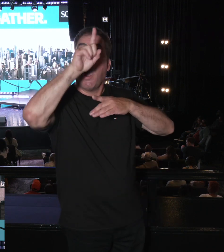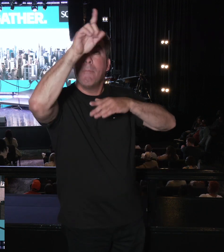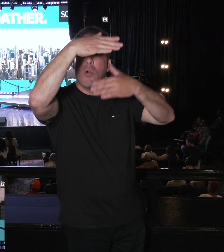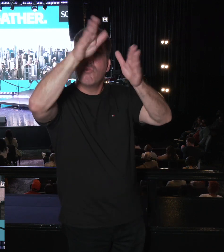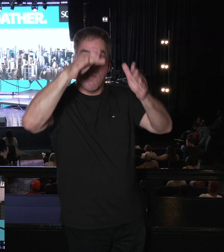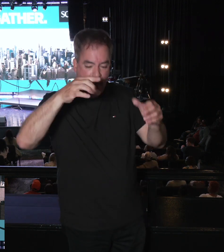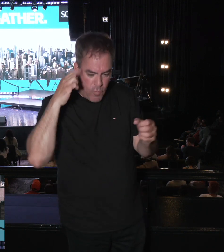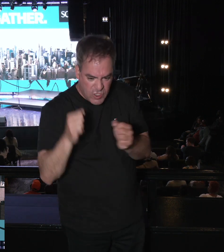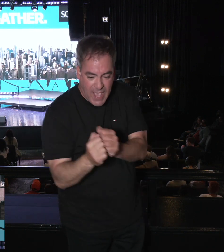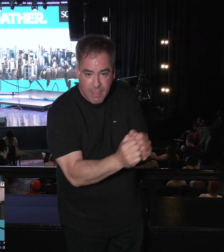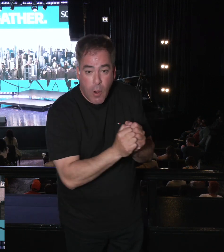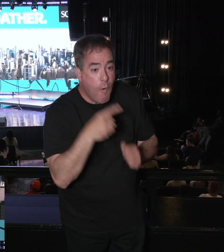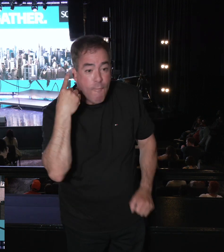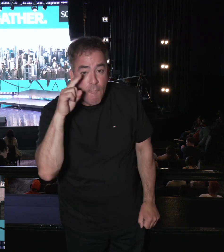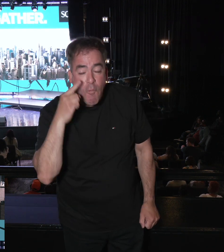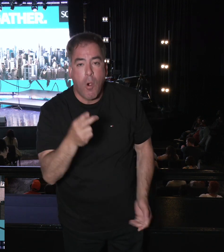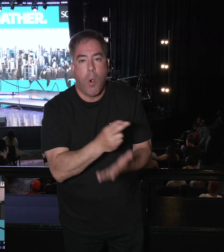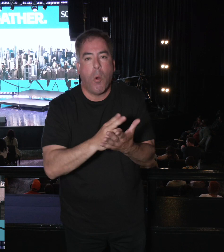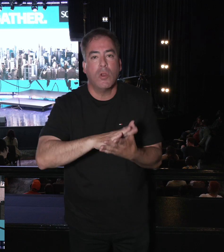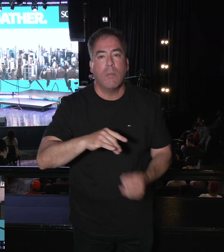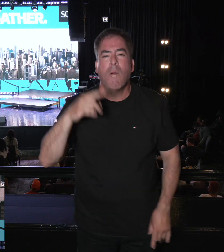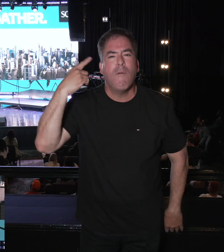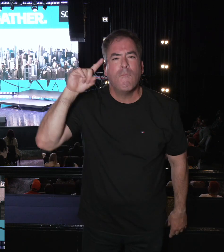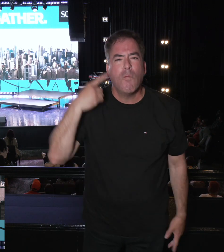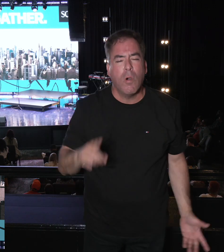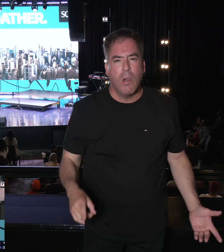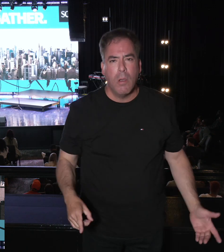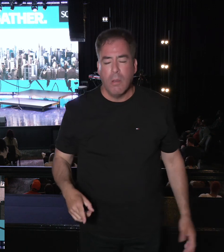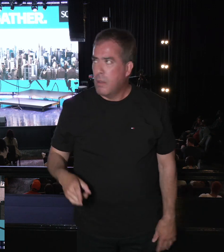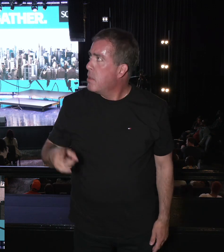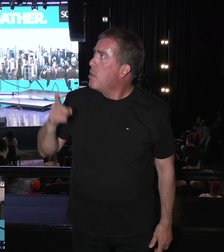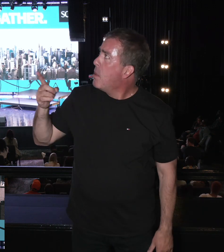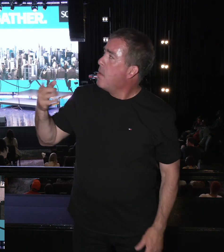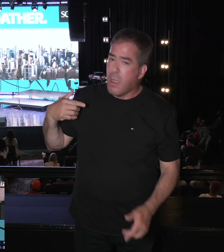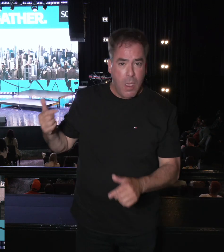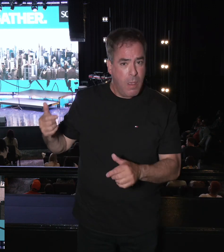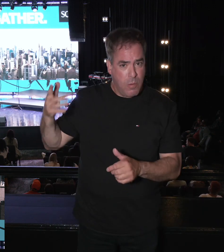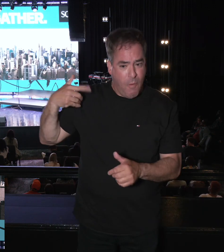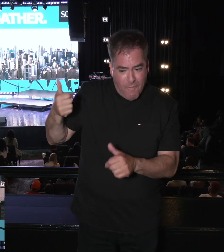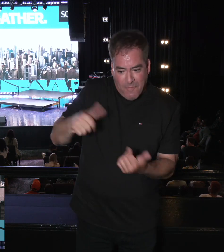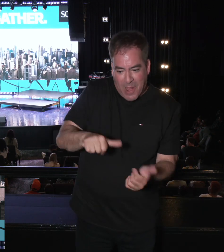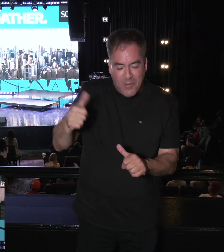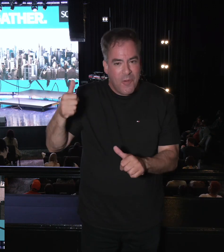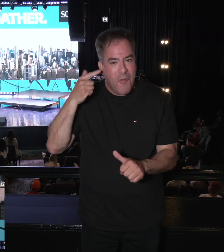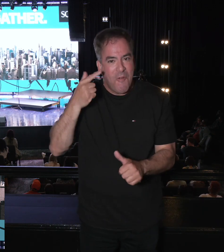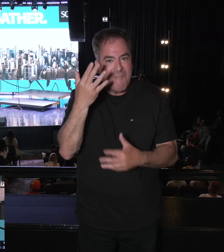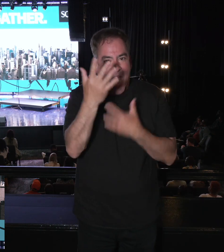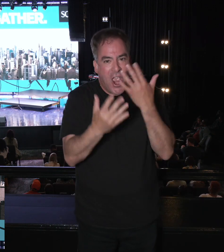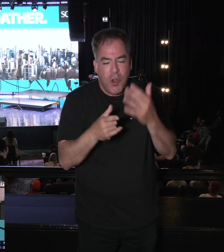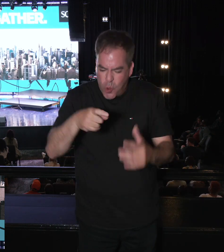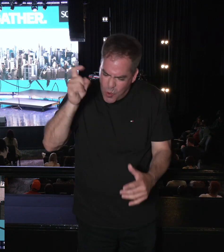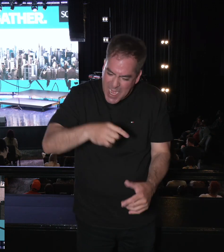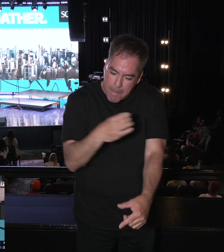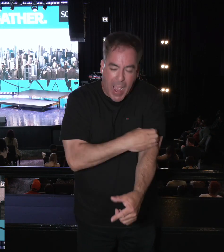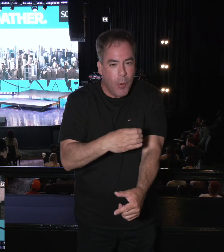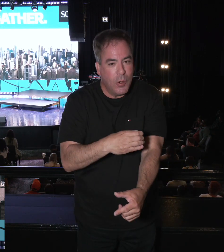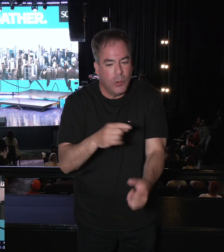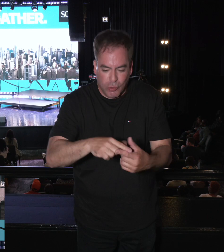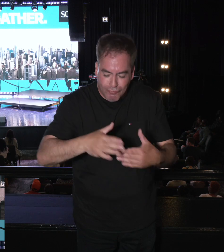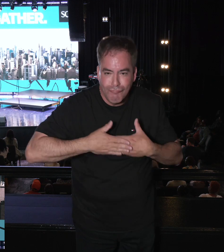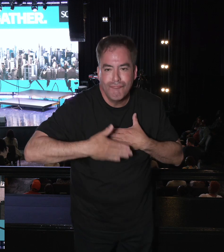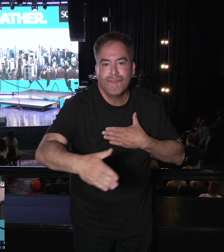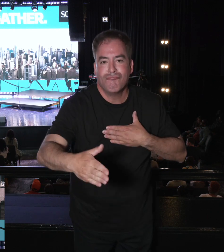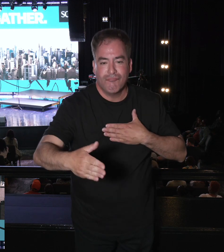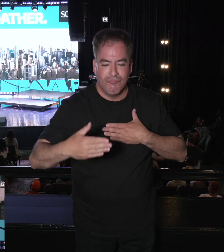together. For what? For the Holy Spirit. For what? He's about to come and baptize you with fire. For what? Because you need this power to do what I've called you to